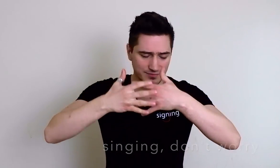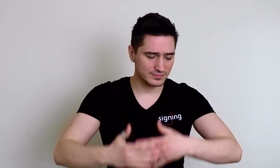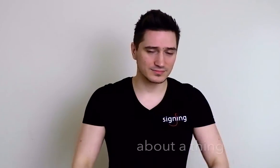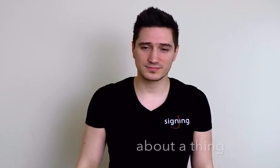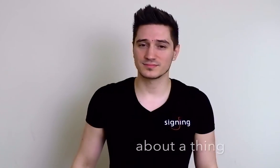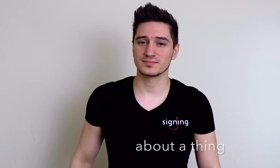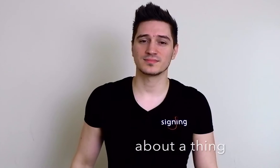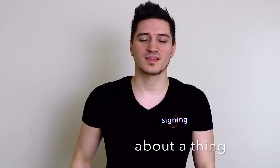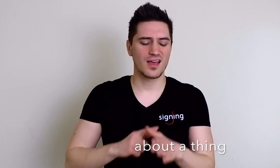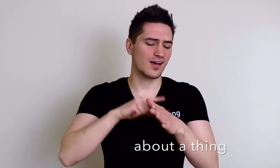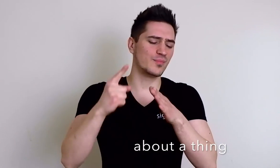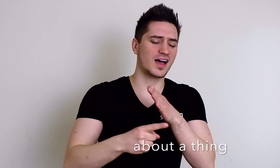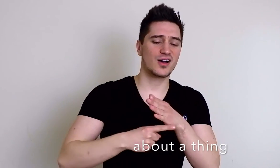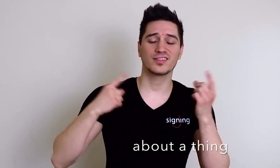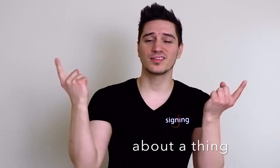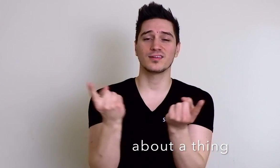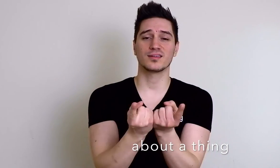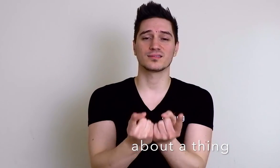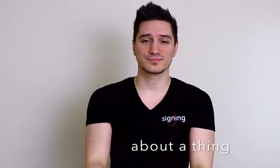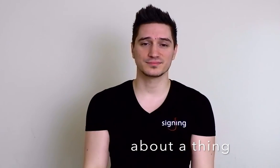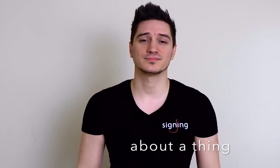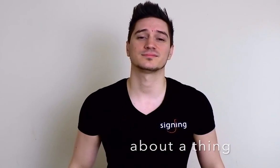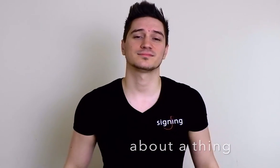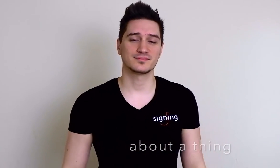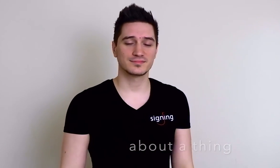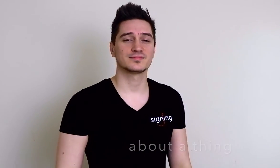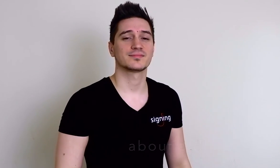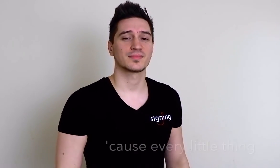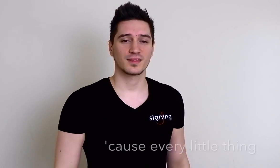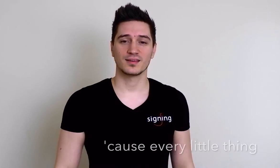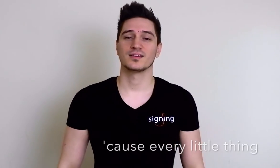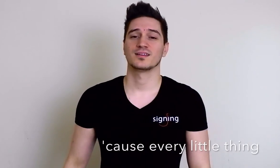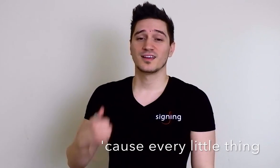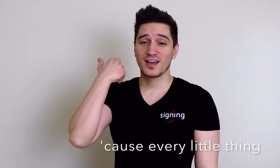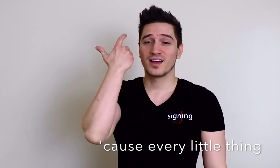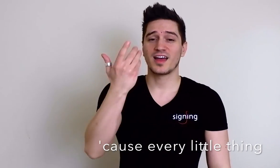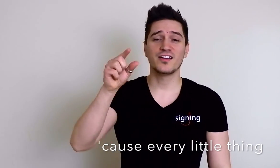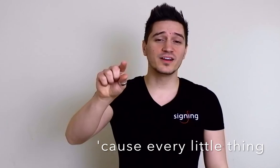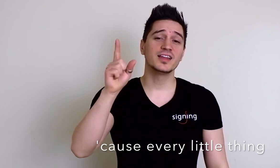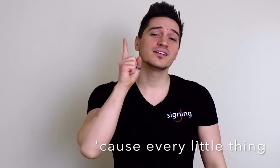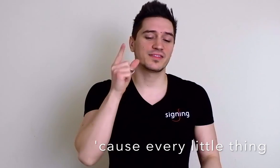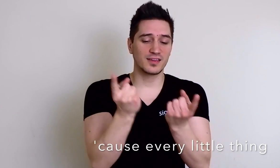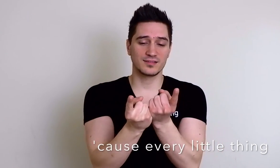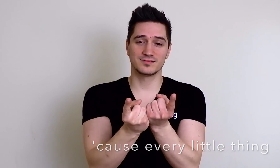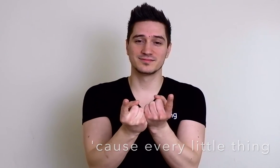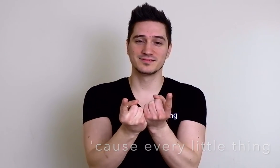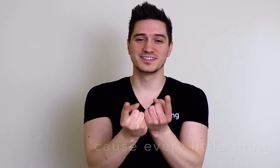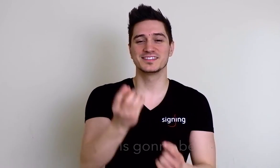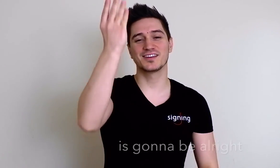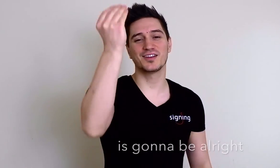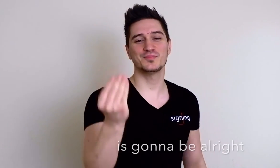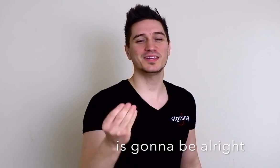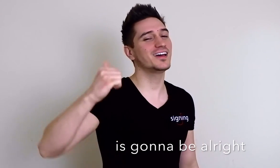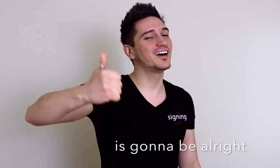worry about a thing Cause every little thing